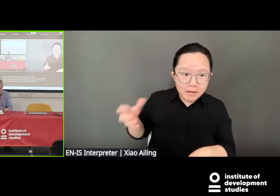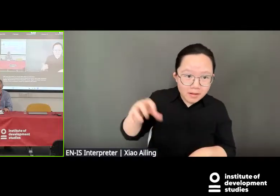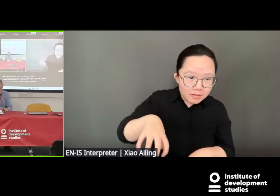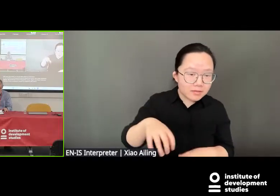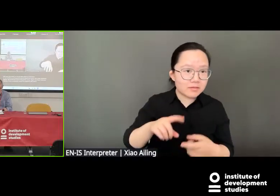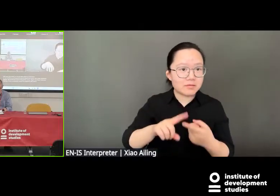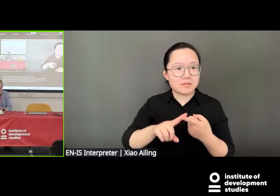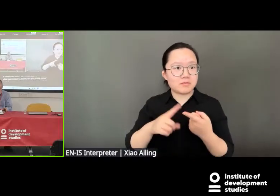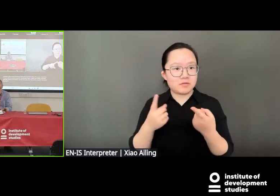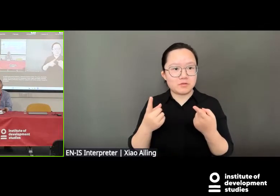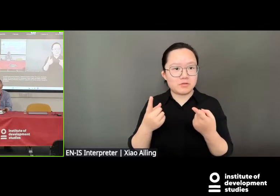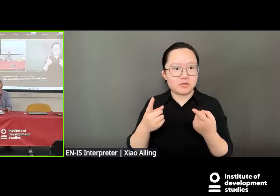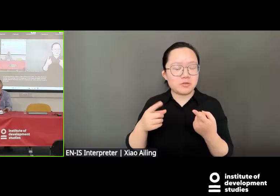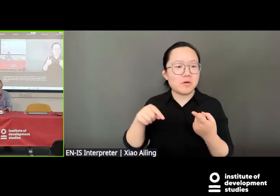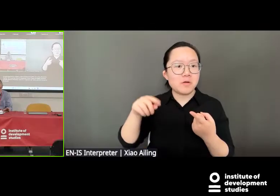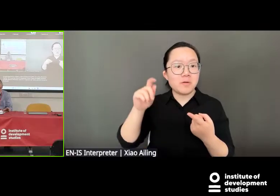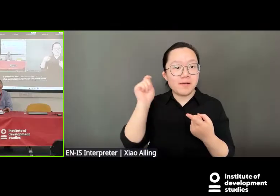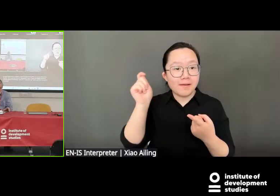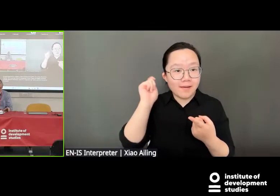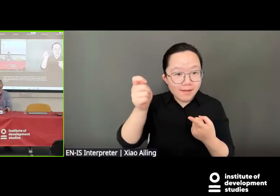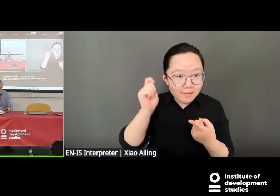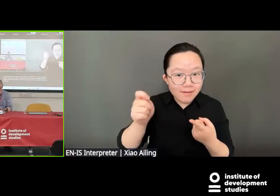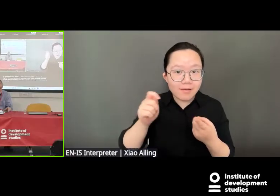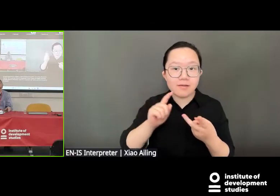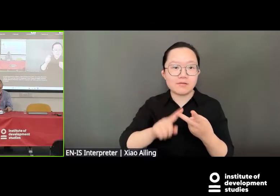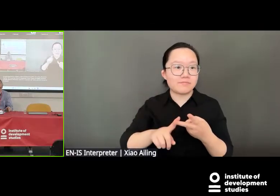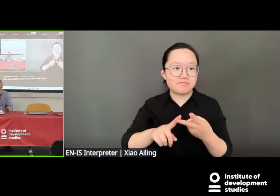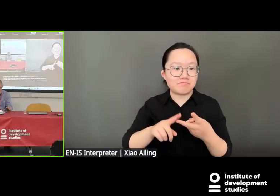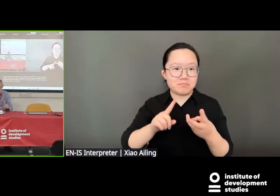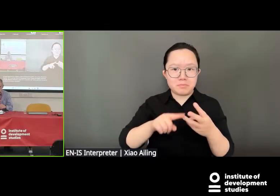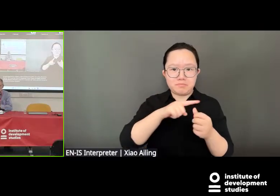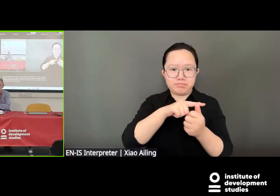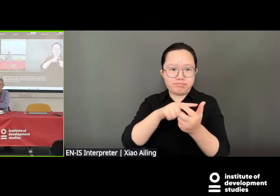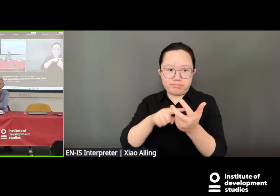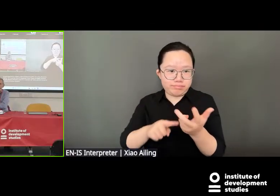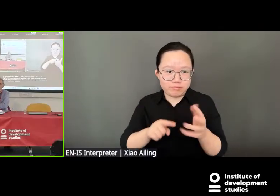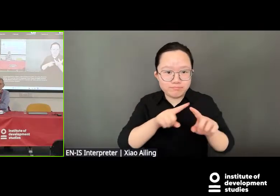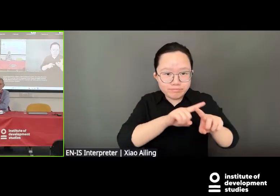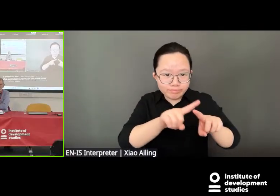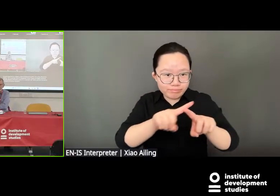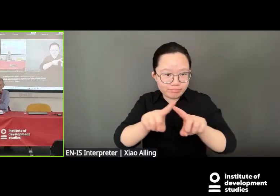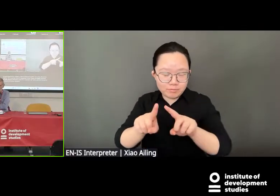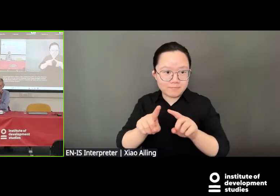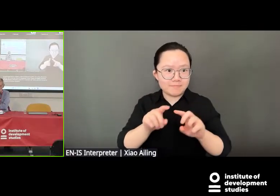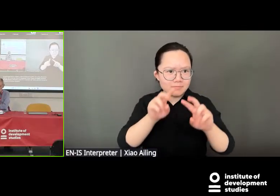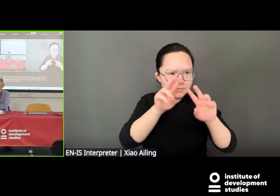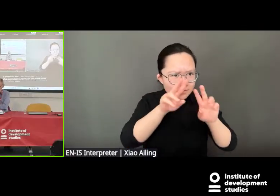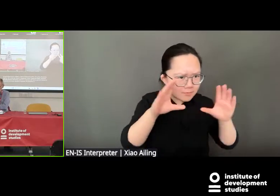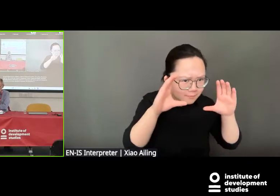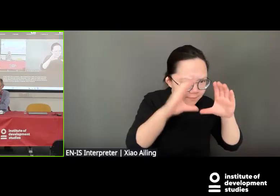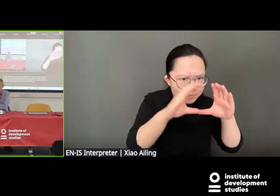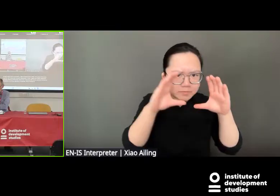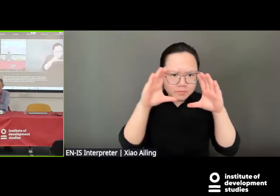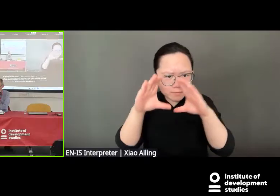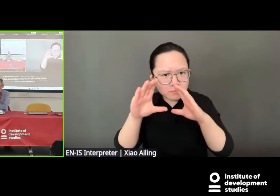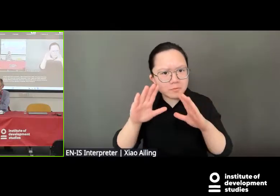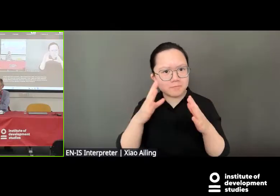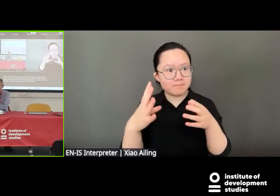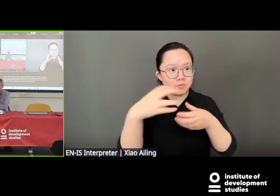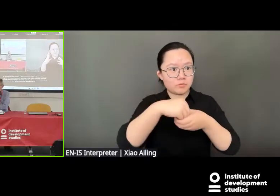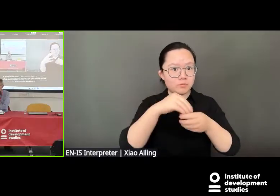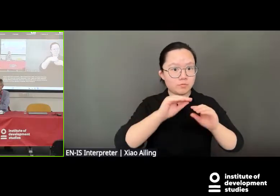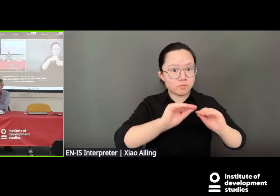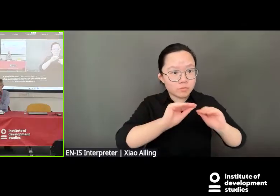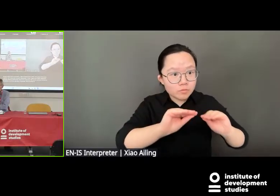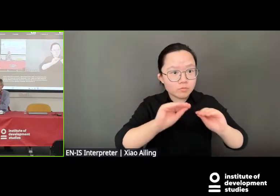partners, focused on themes of inclusive education, livelihoods, and the impact of COVID-19 on people with